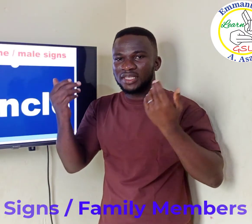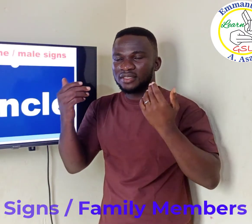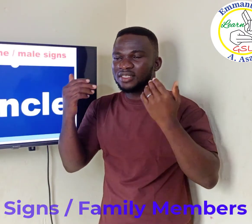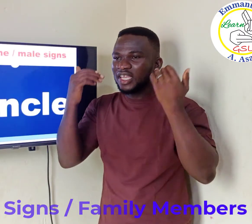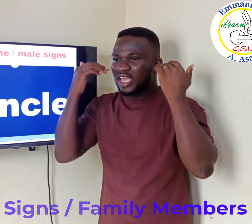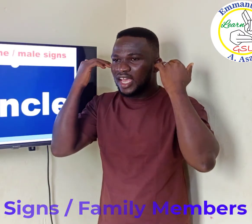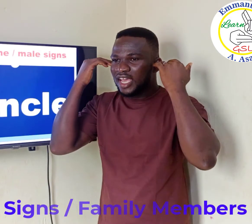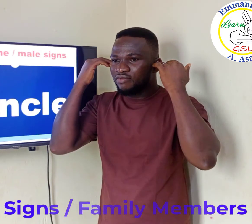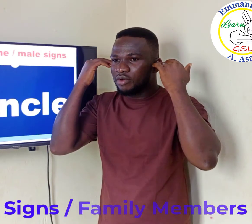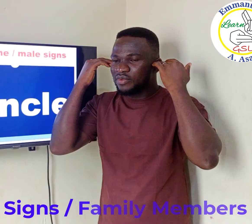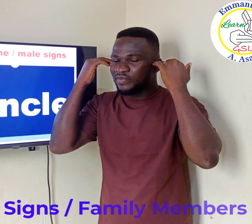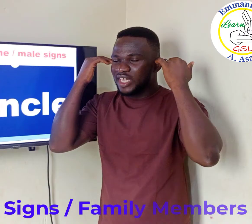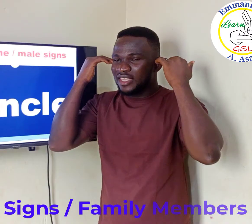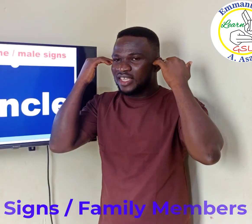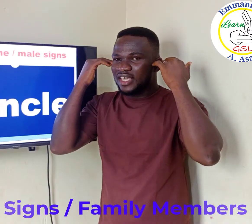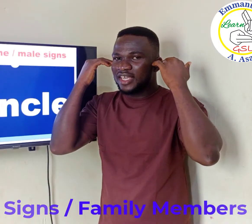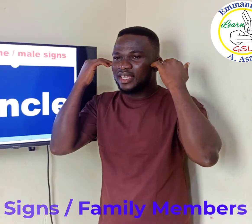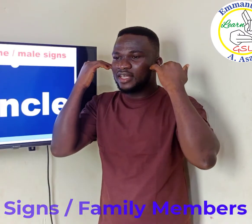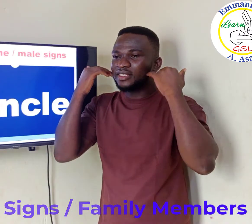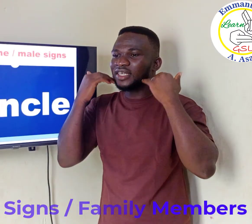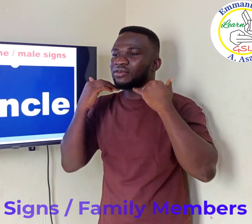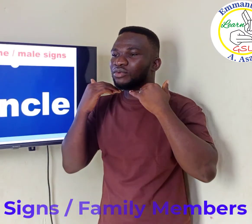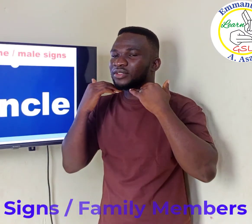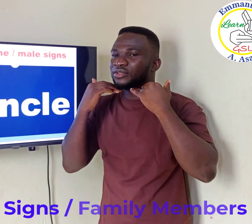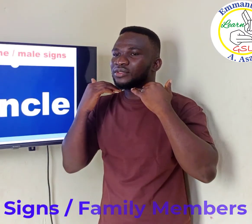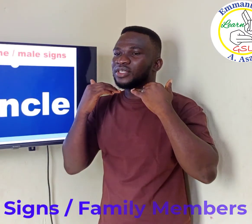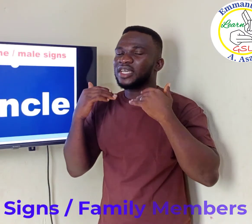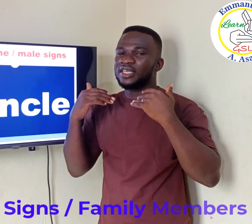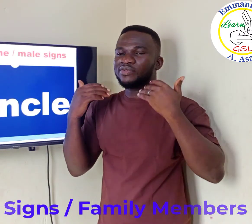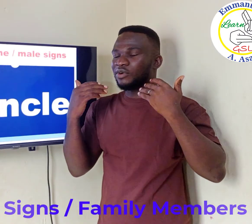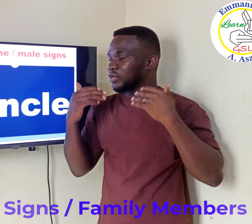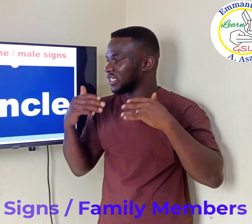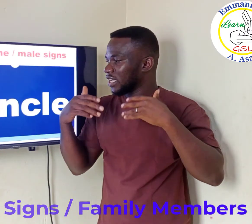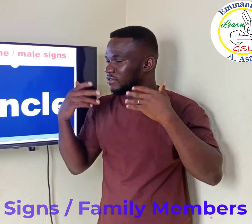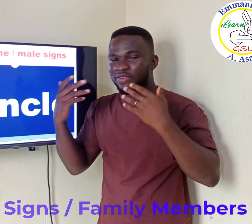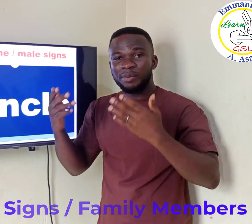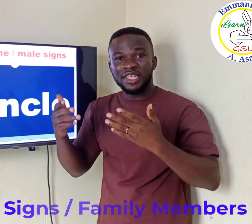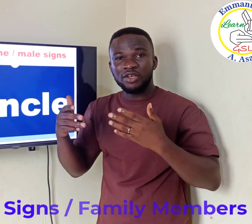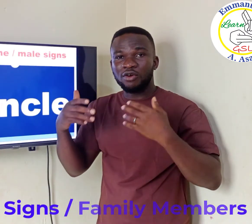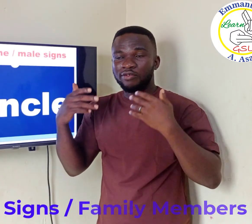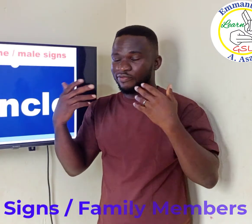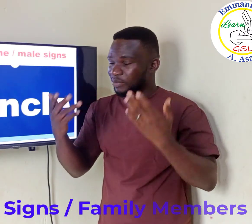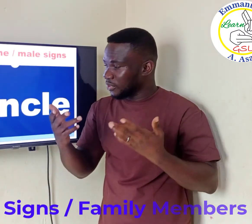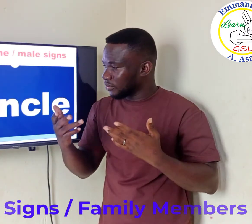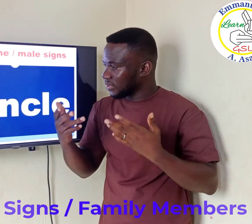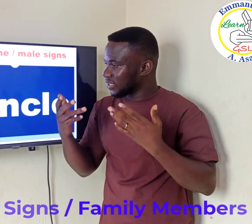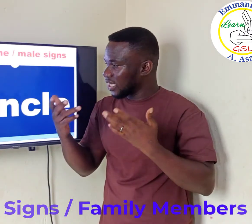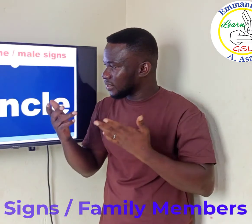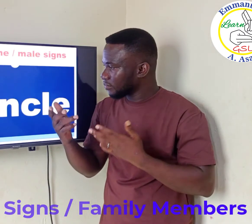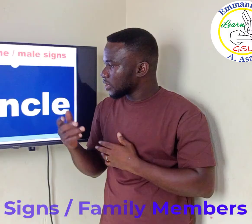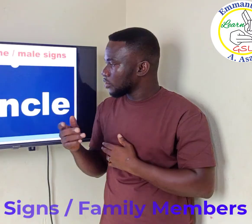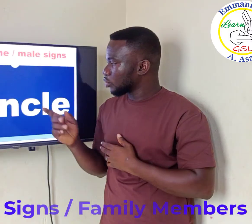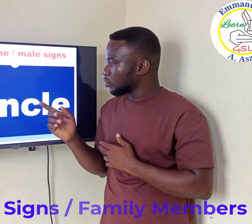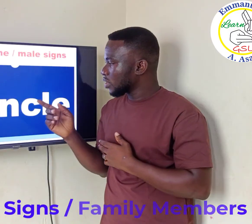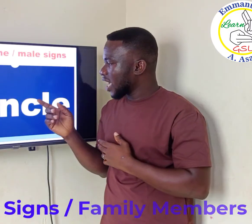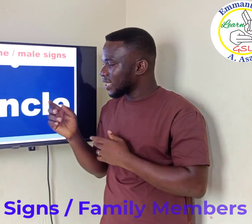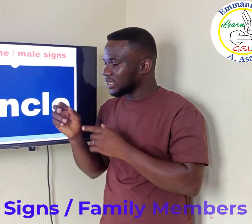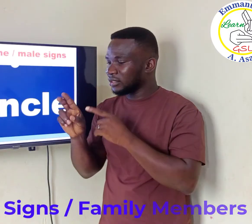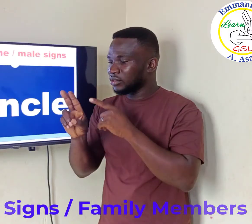signs, and from the ear downward is for what? Feminine or female signs. So, uncle,